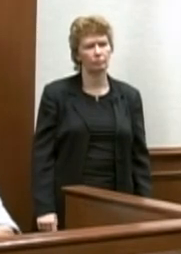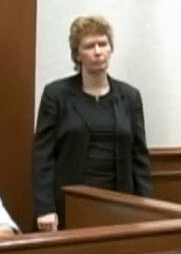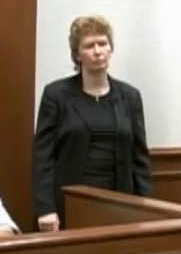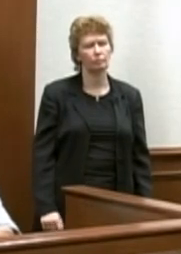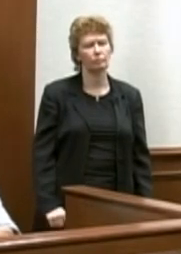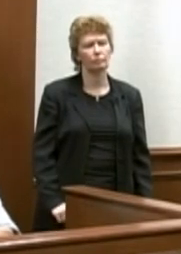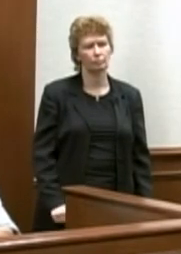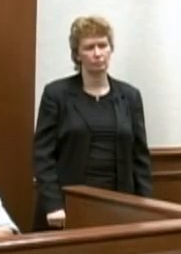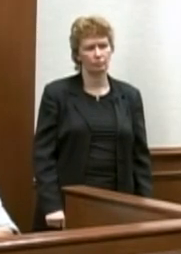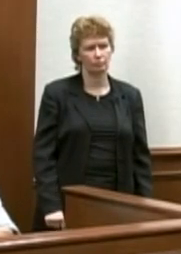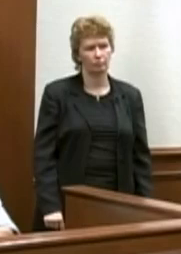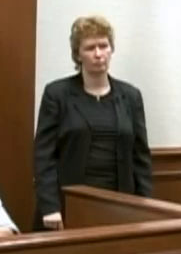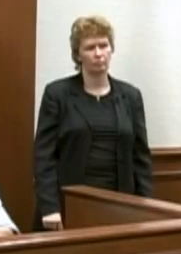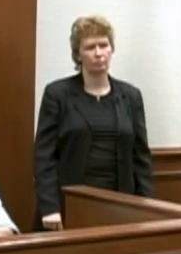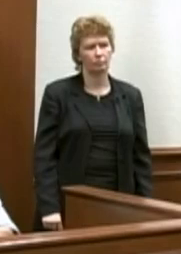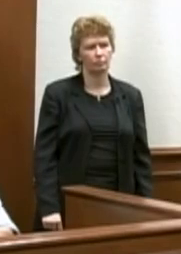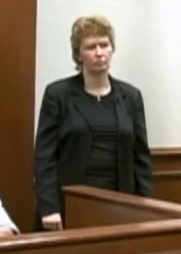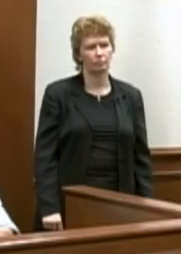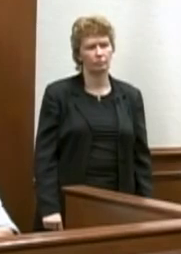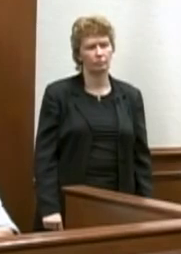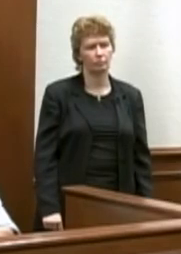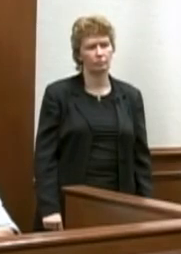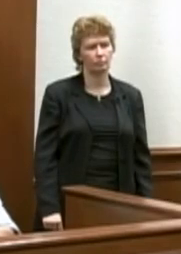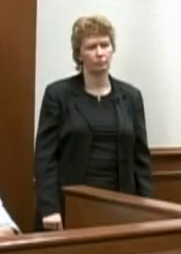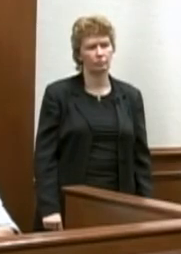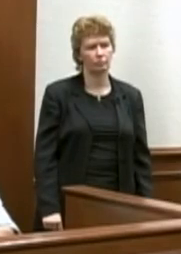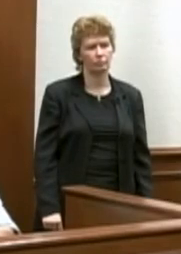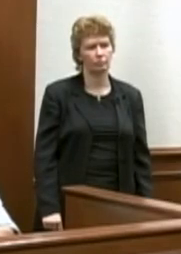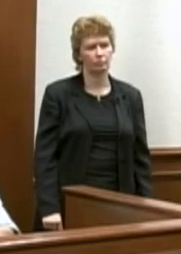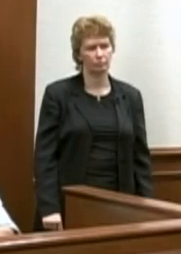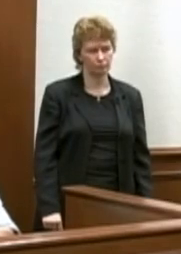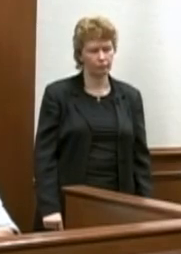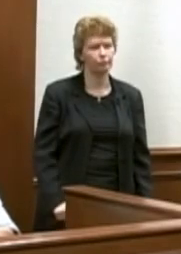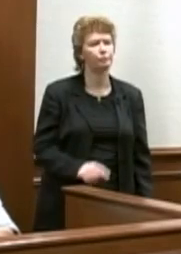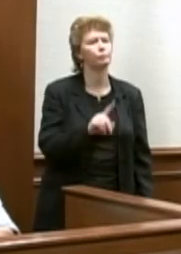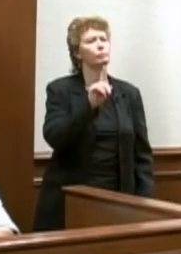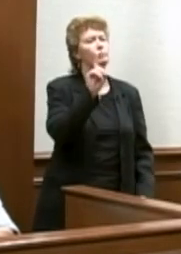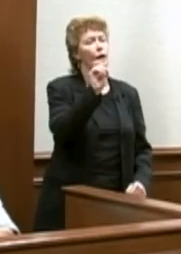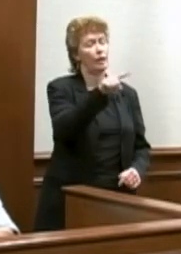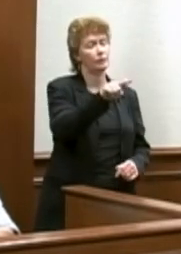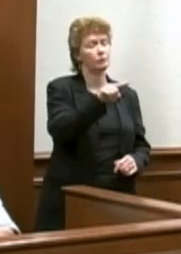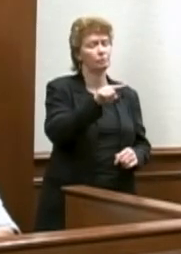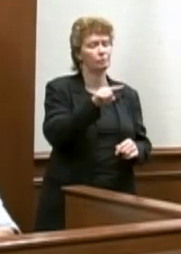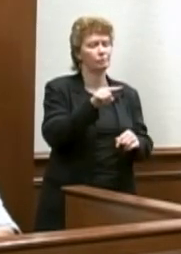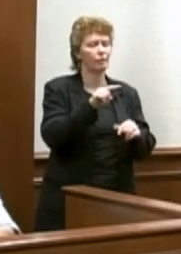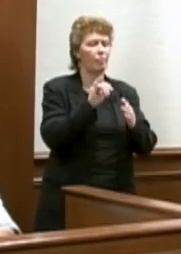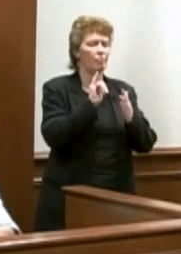you could work during the 90 days and do the jail time in the evenings?